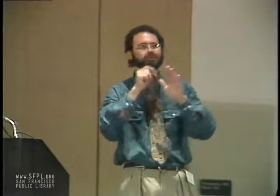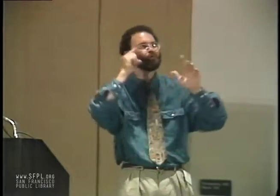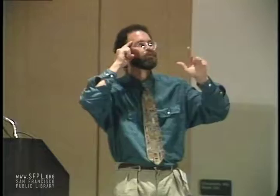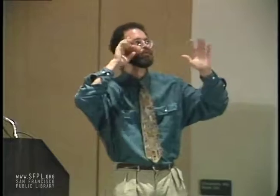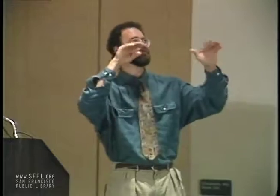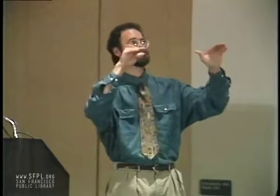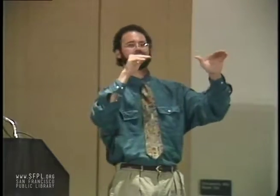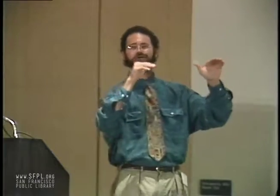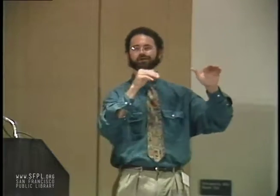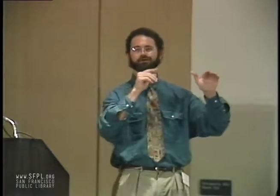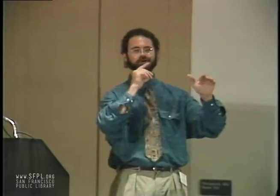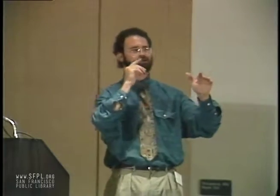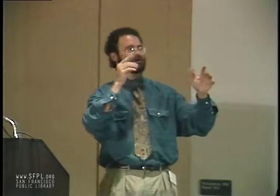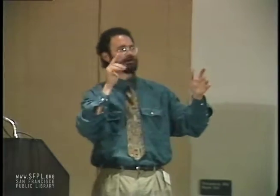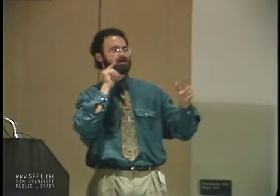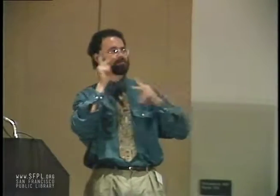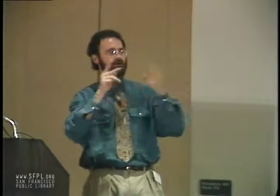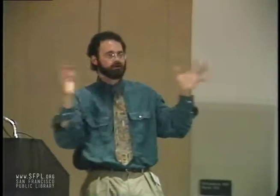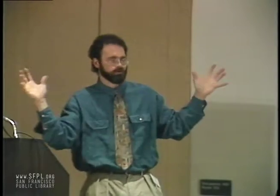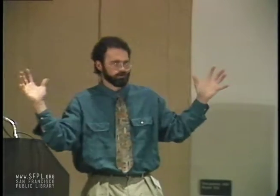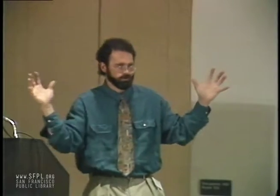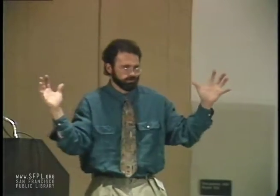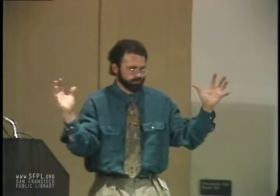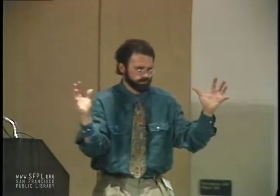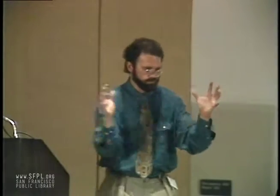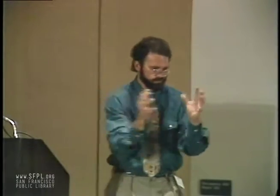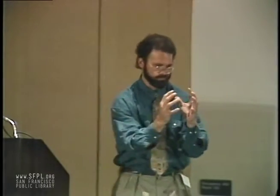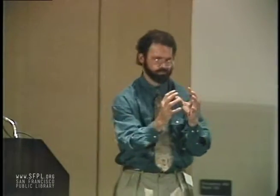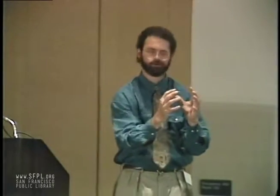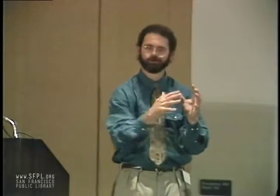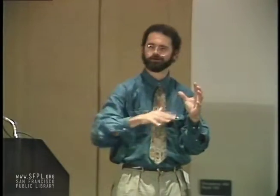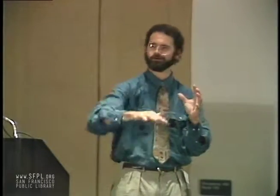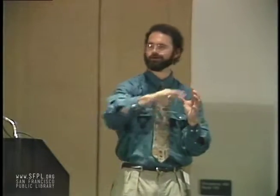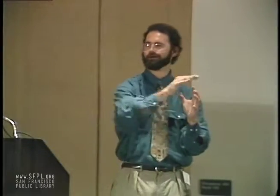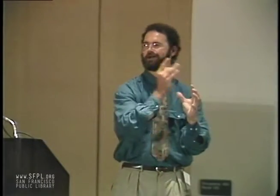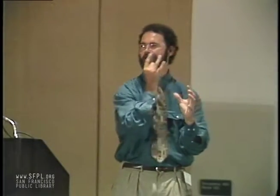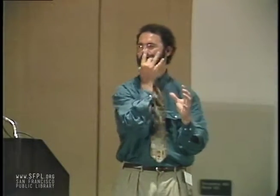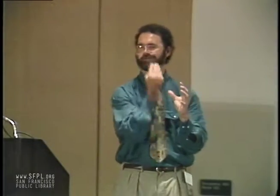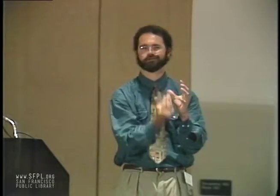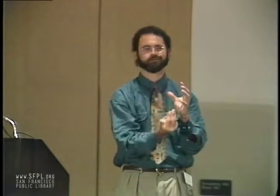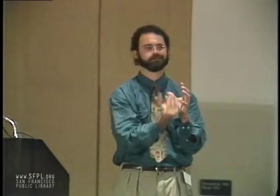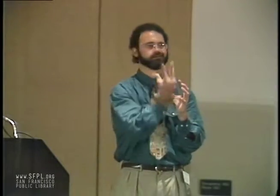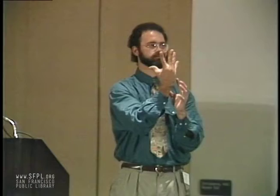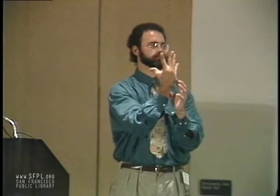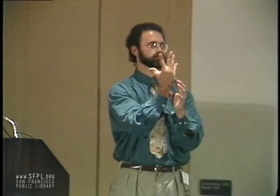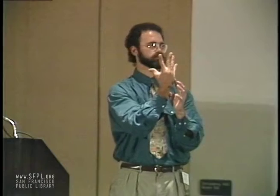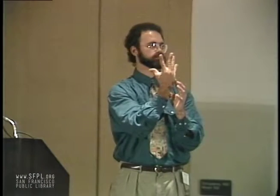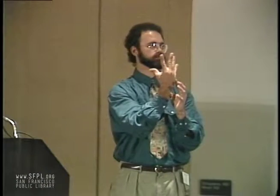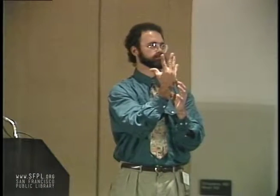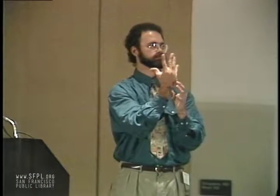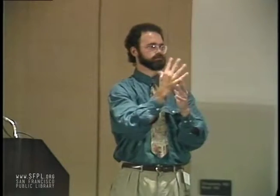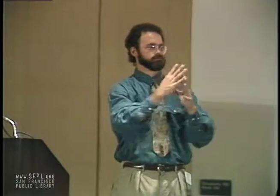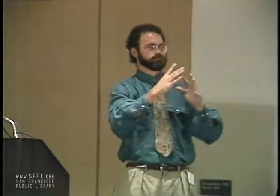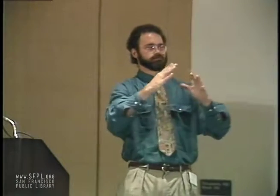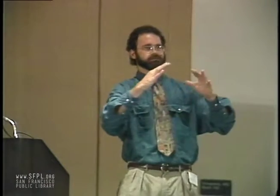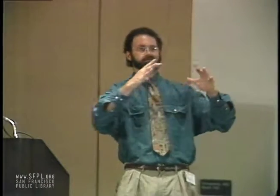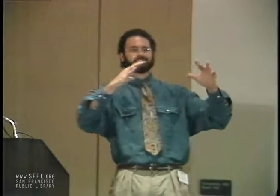The light shows the hope, the birth, the emergence of the gathering of people from